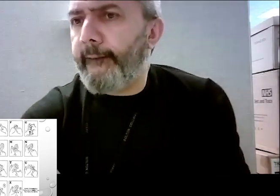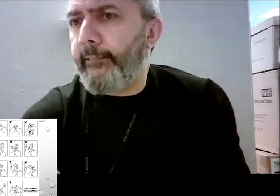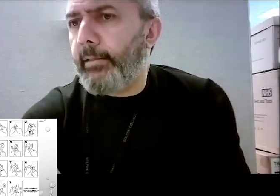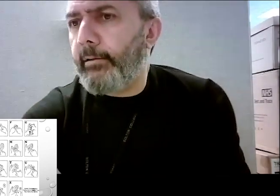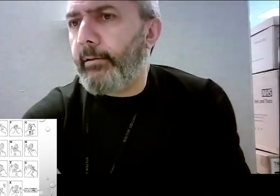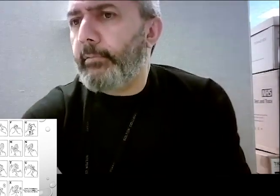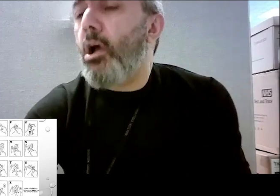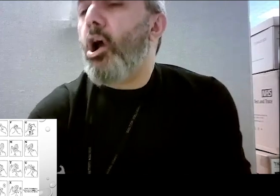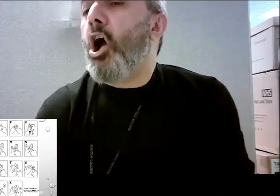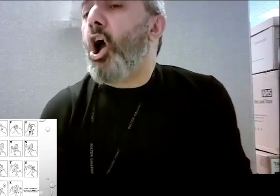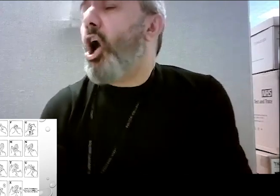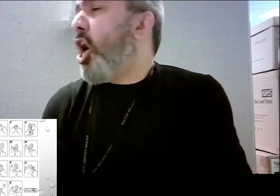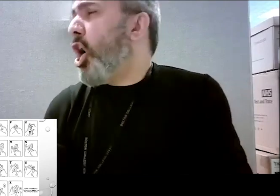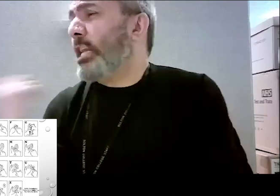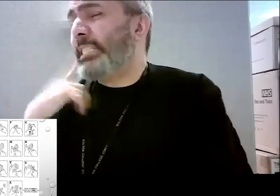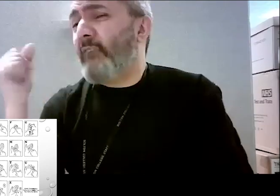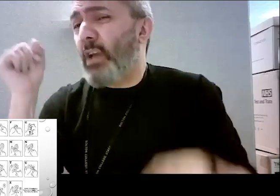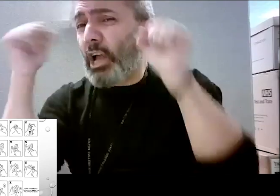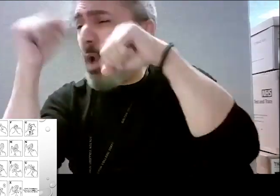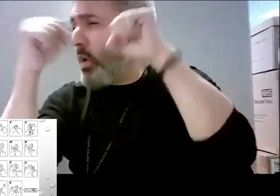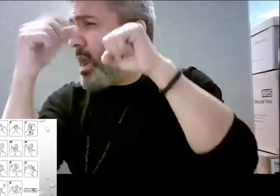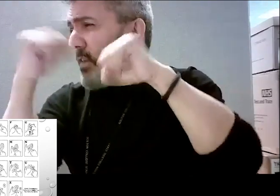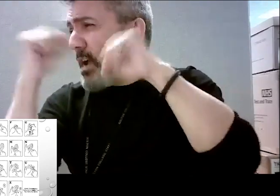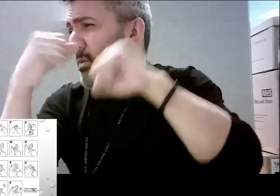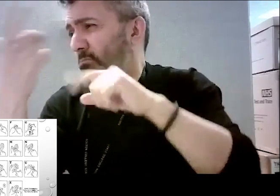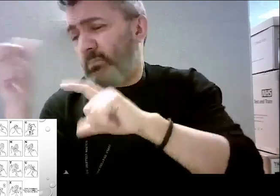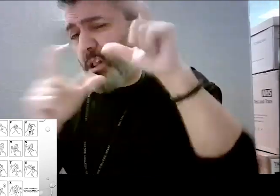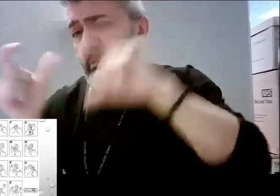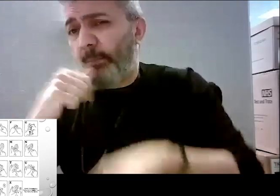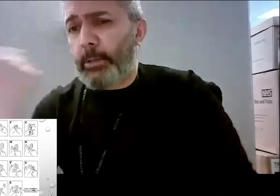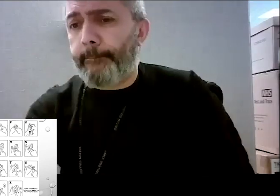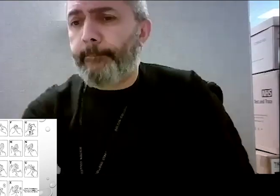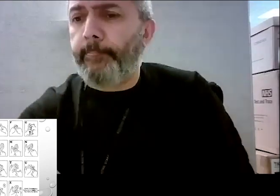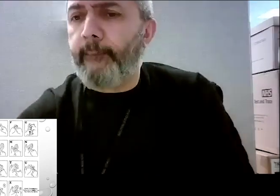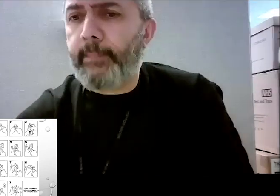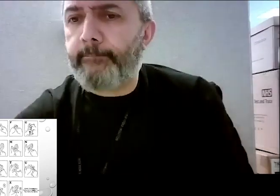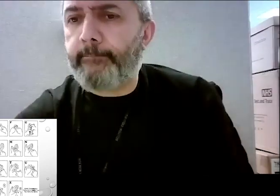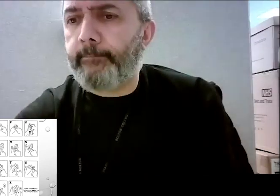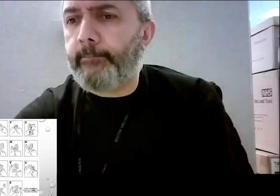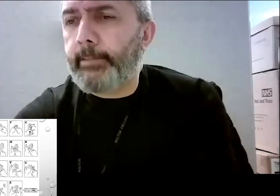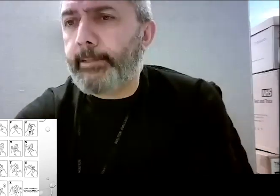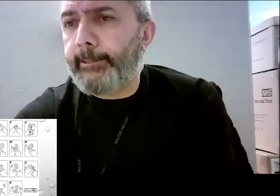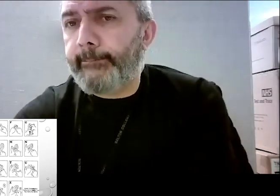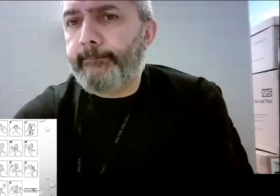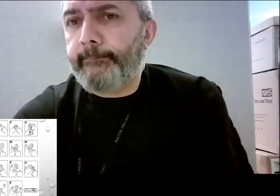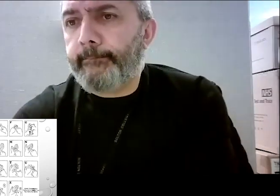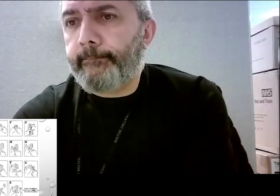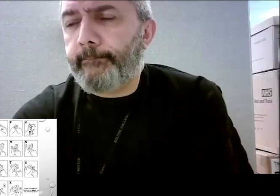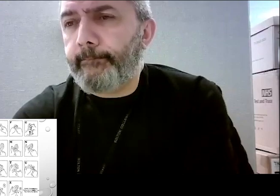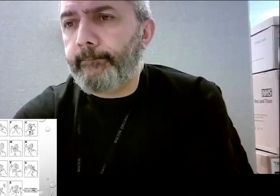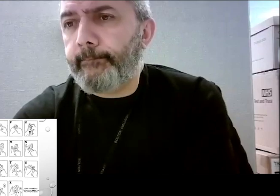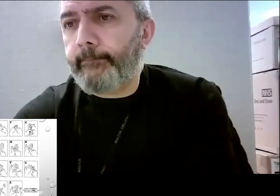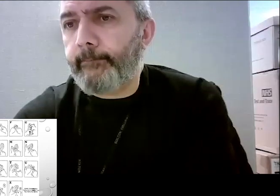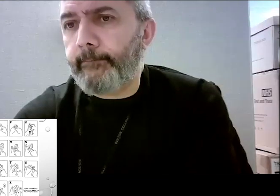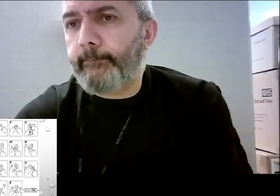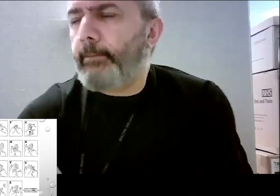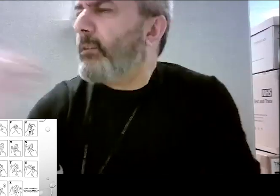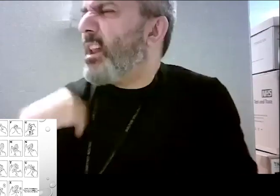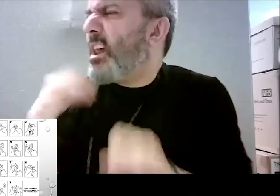that out maybe to people, No. or if it's a little bit small, you could Google and maybe get them a little bit